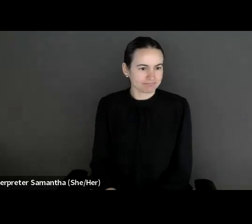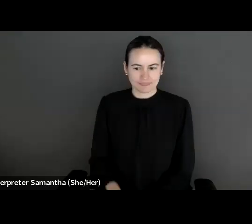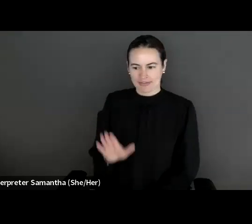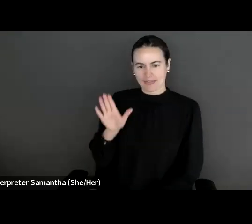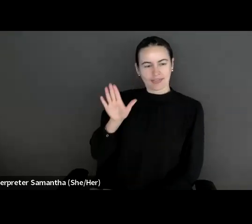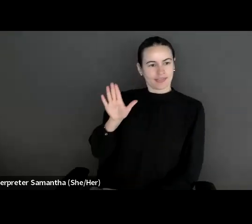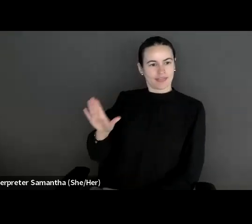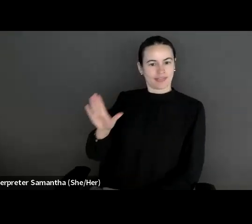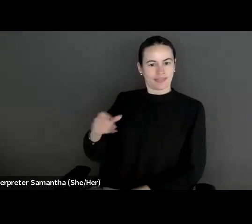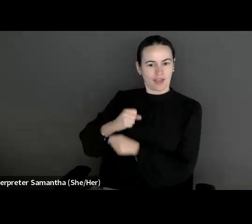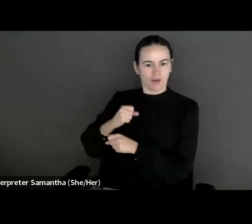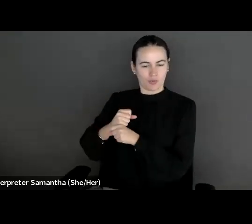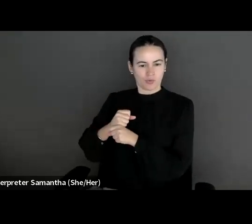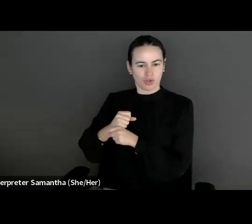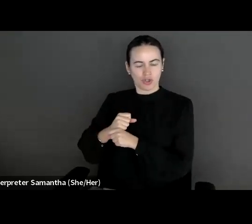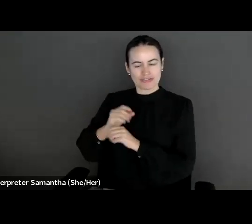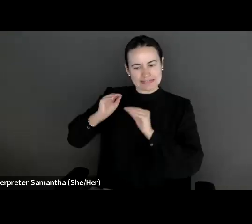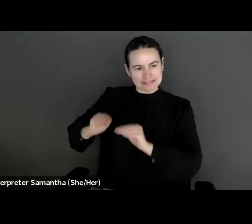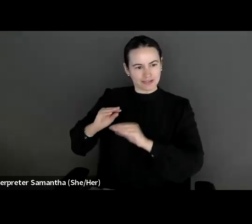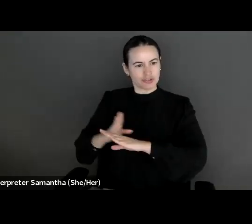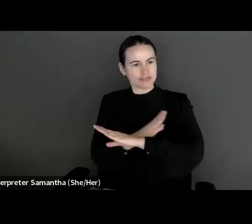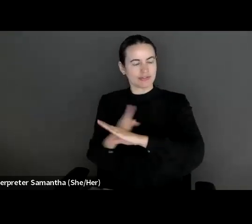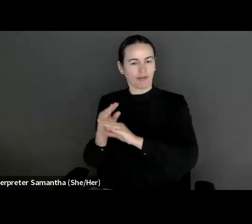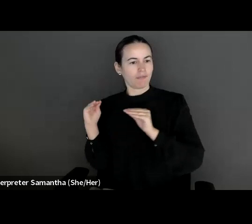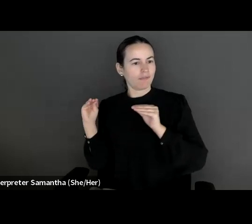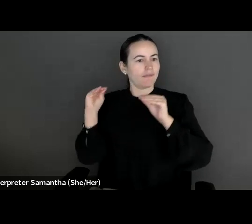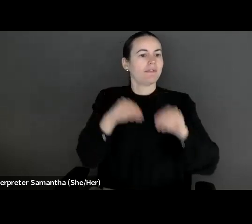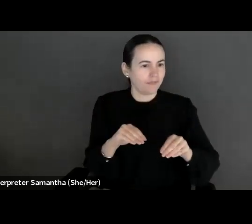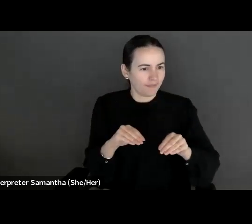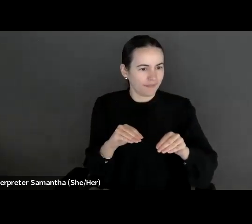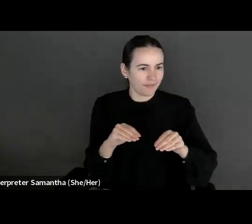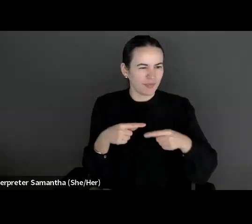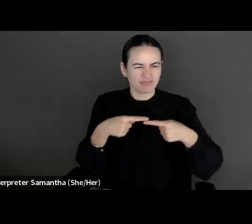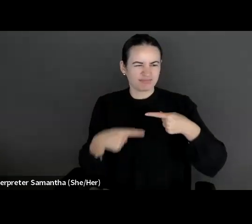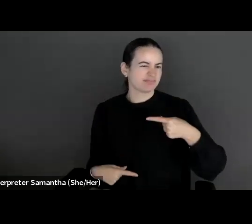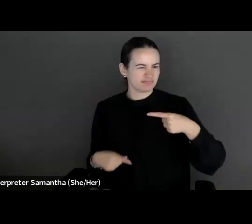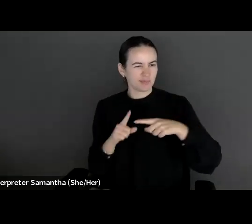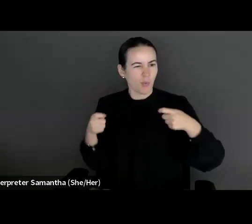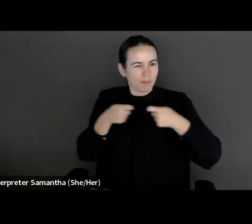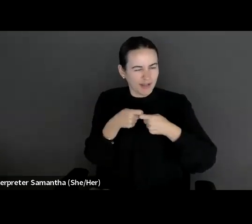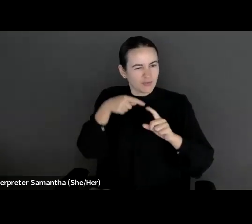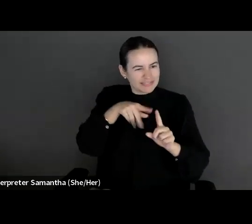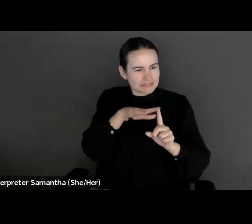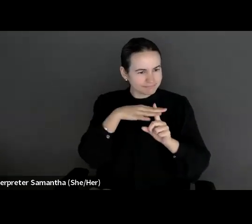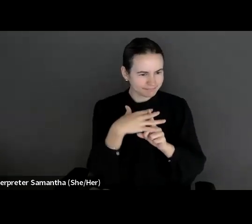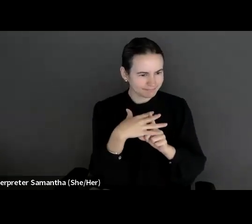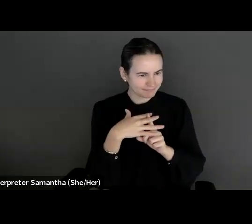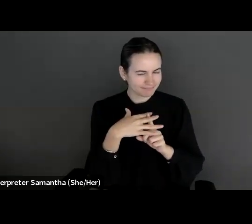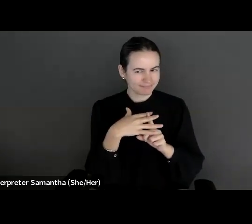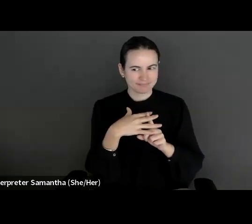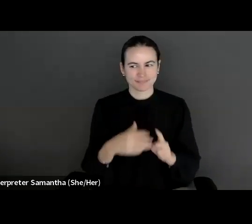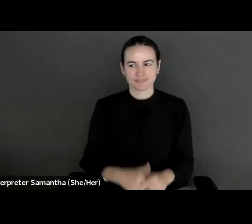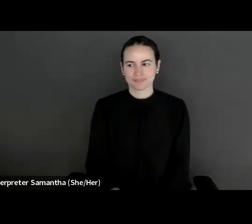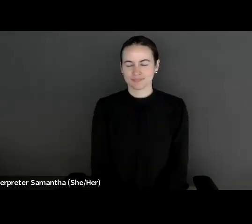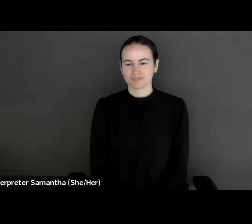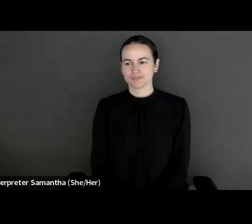they were using in their teaching that wasn't the appropriate kind of scale to use.